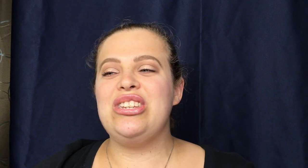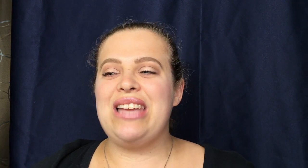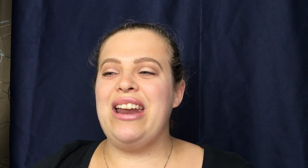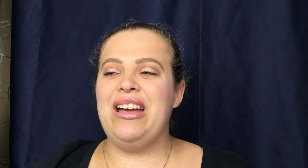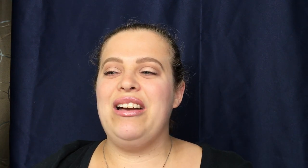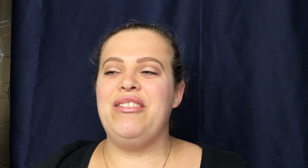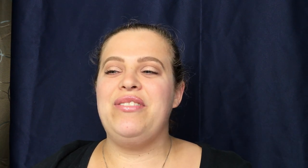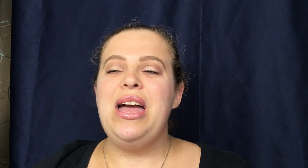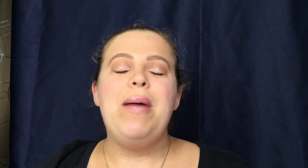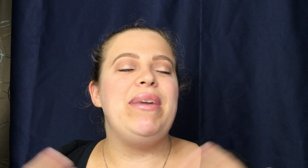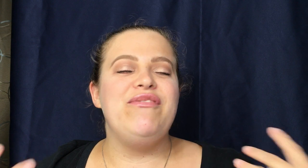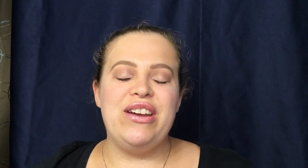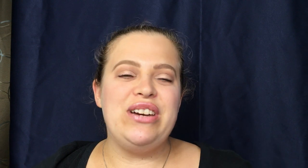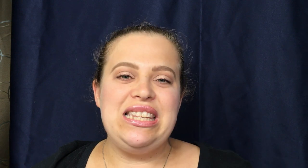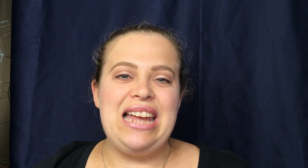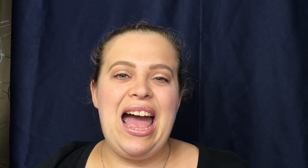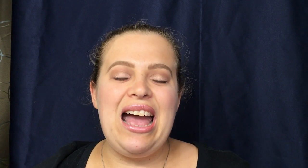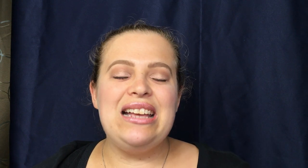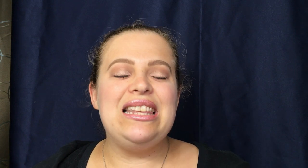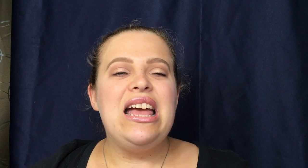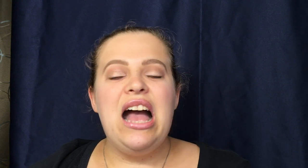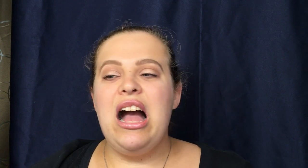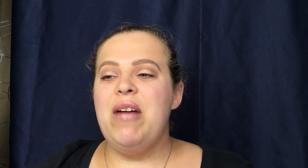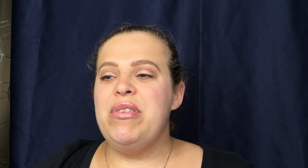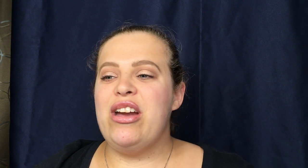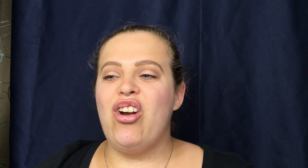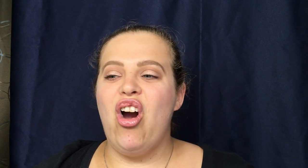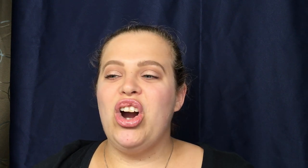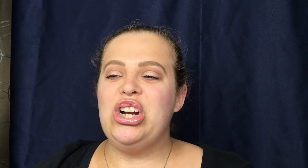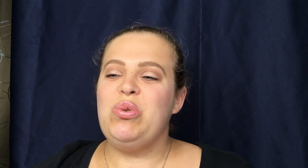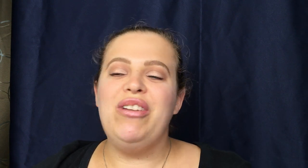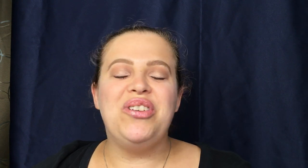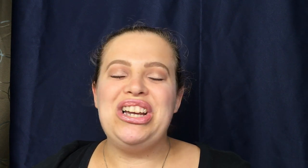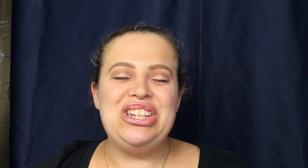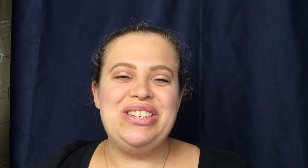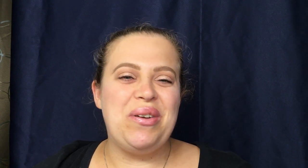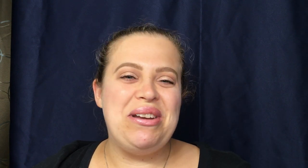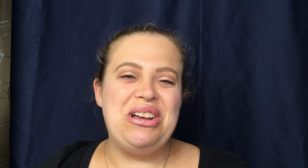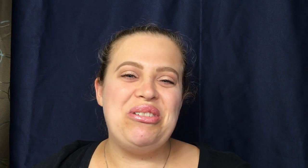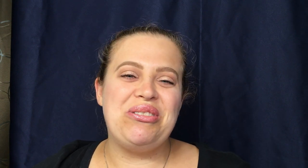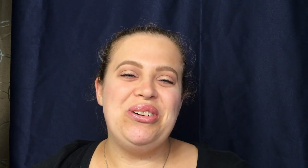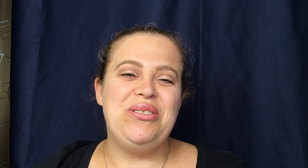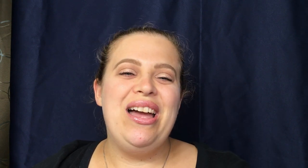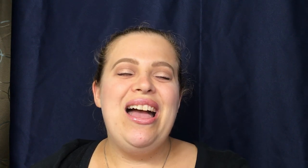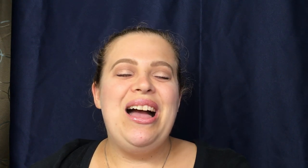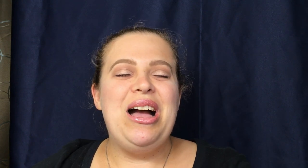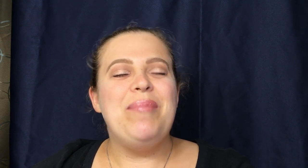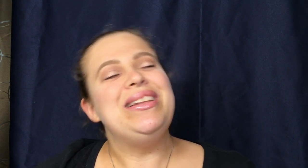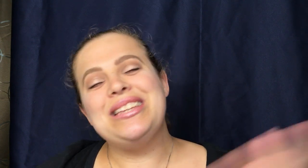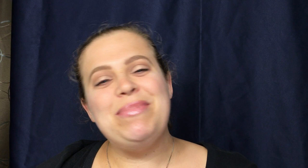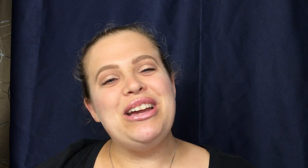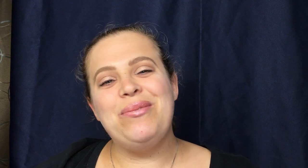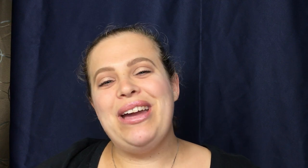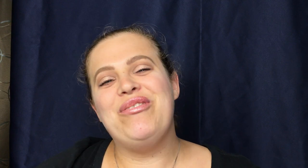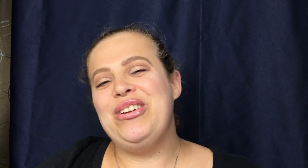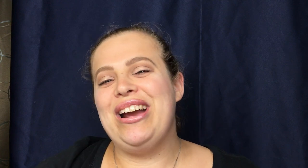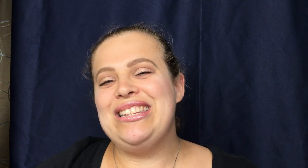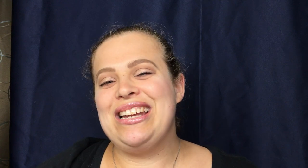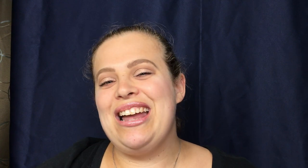just kind of my favorites tags. There are 12 questions for me to go through, and it's going to be a good way for you guys to kind of